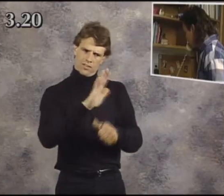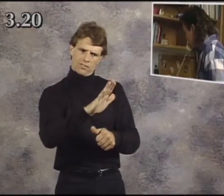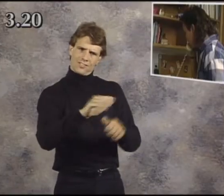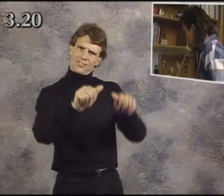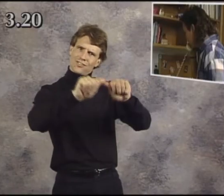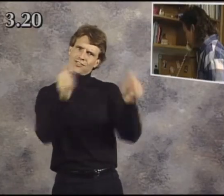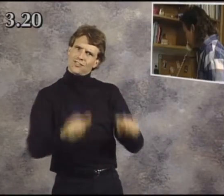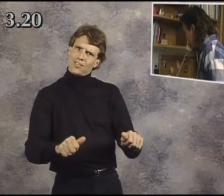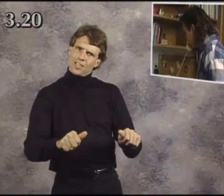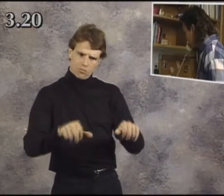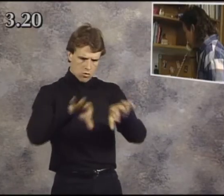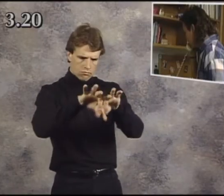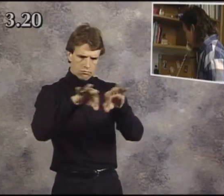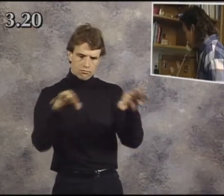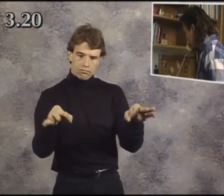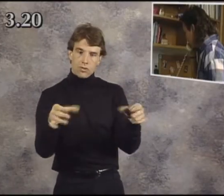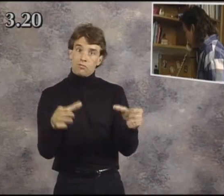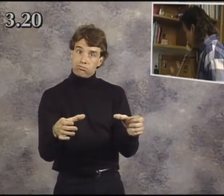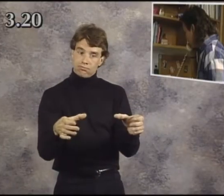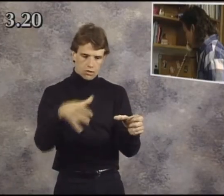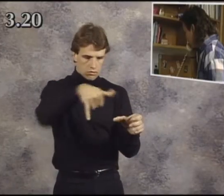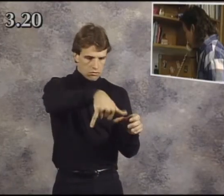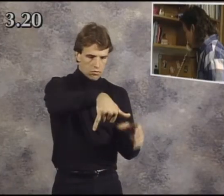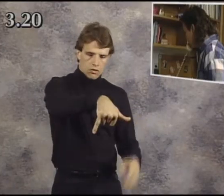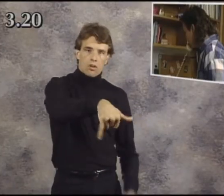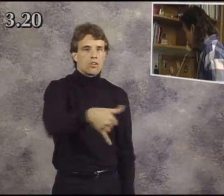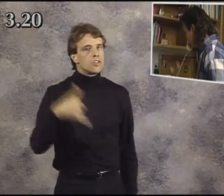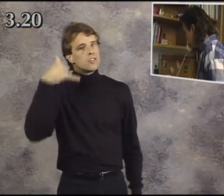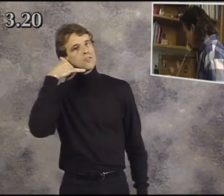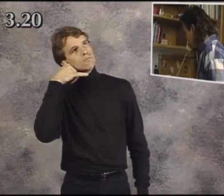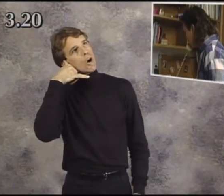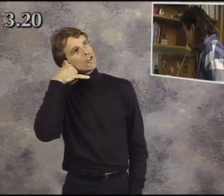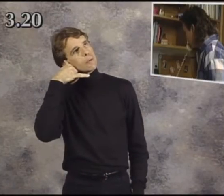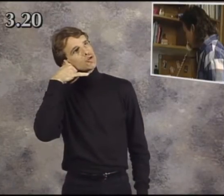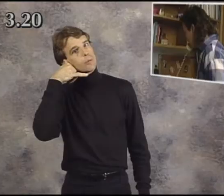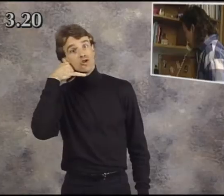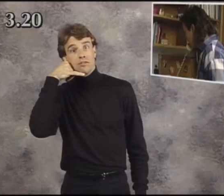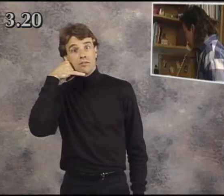It's another sign indicating shape and use.